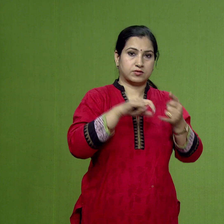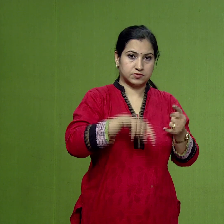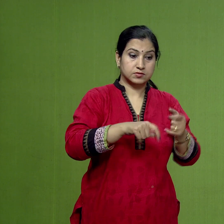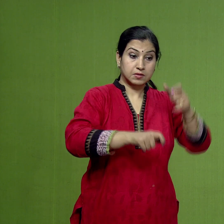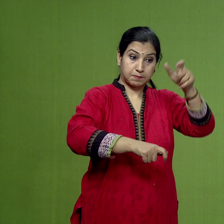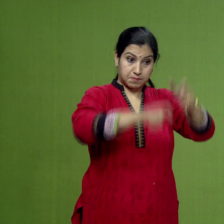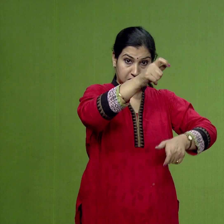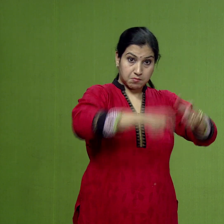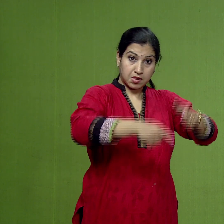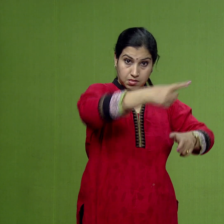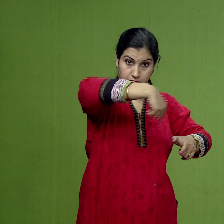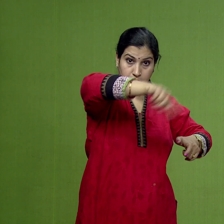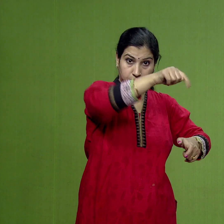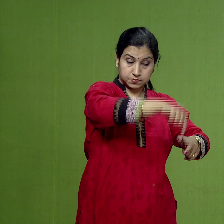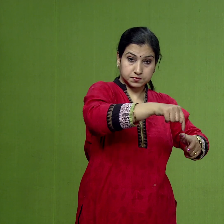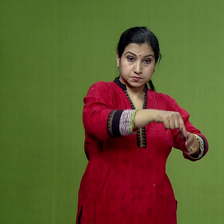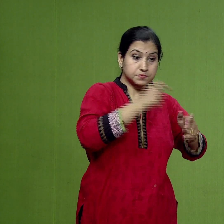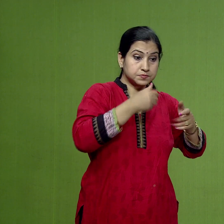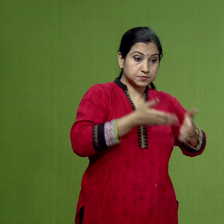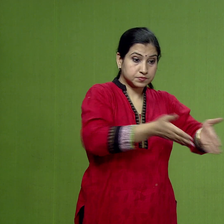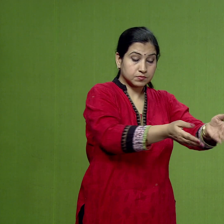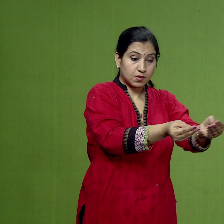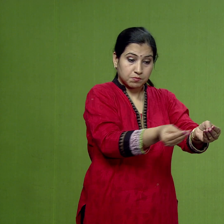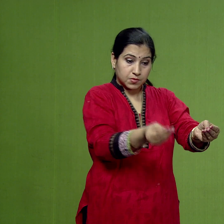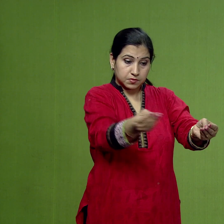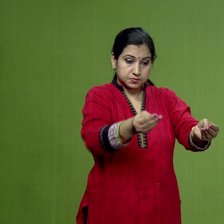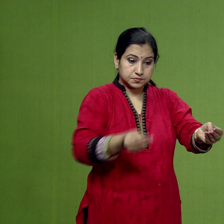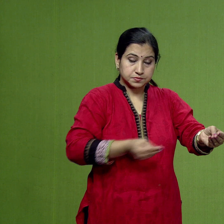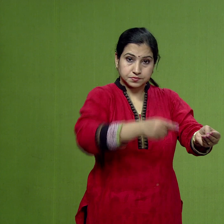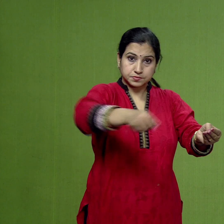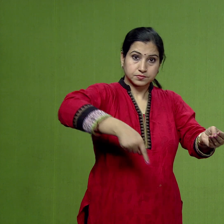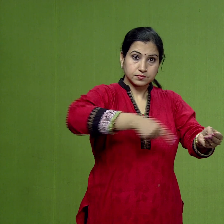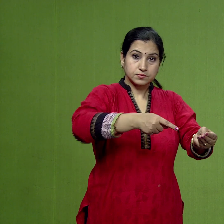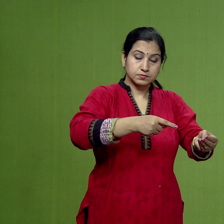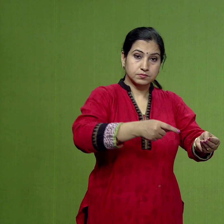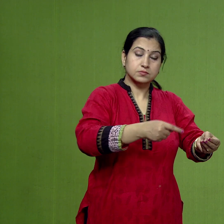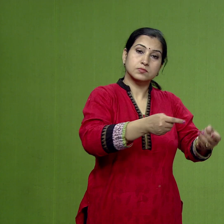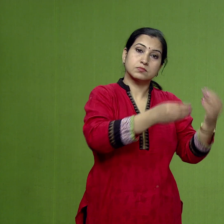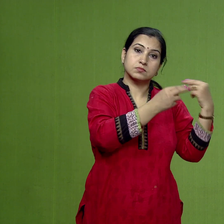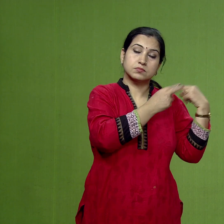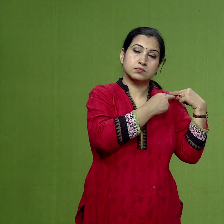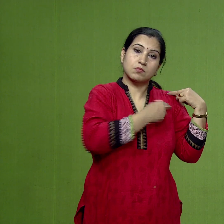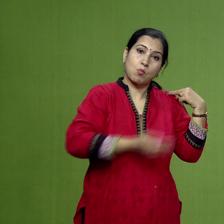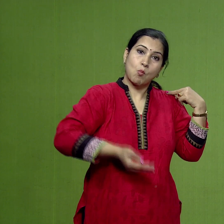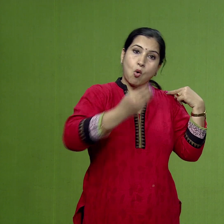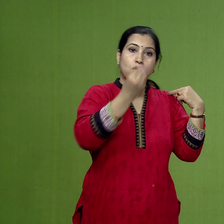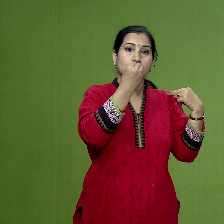The population living along the coasts are highly dependent on seas and oceans for food and